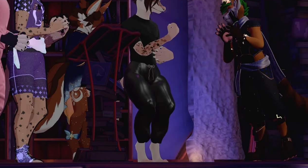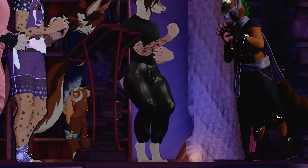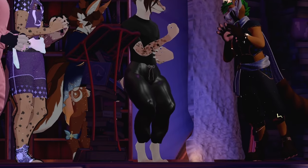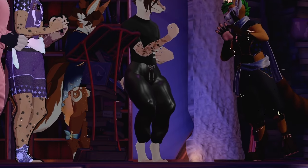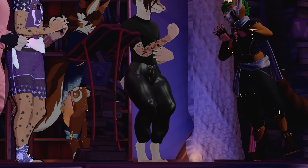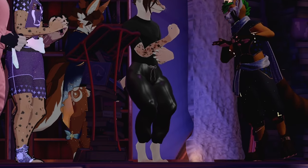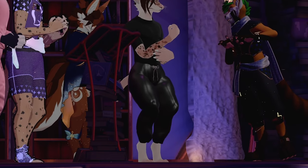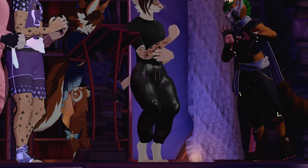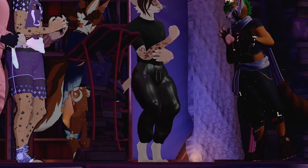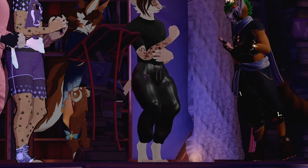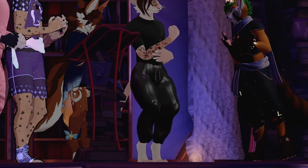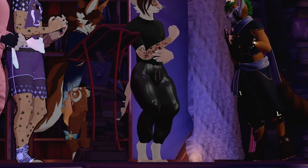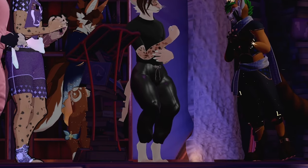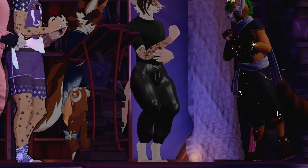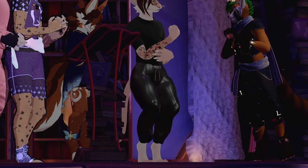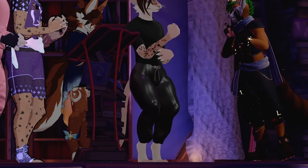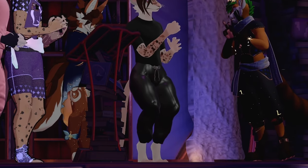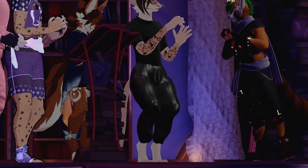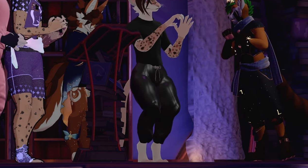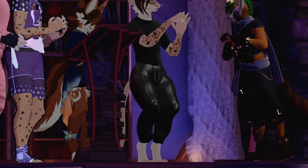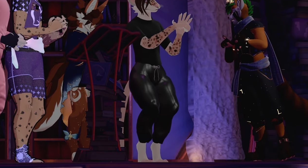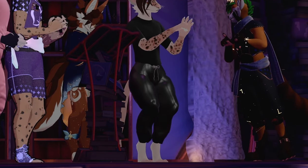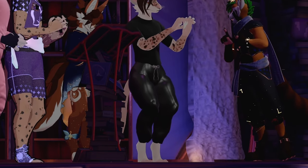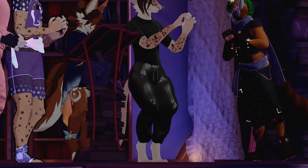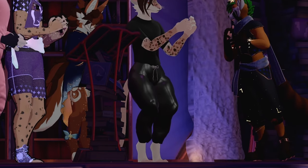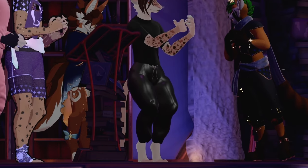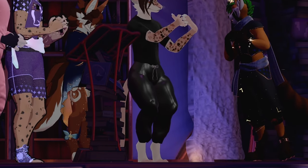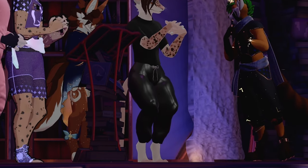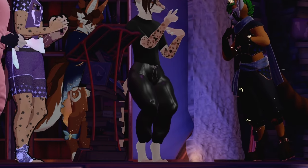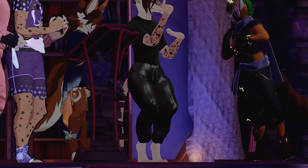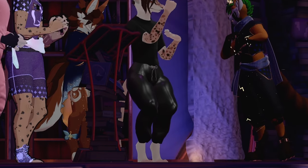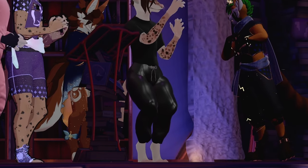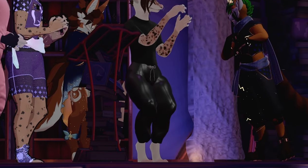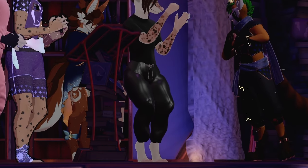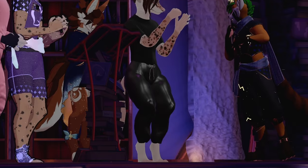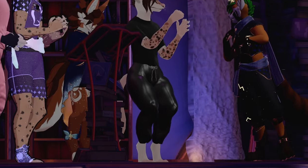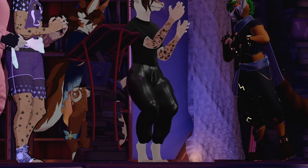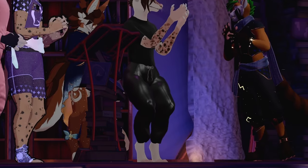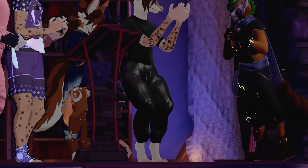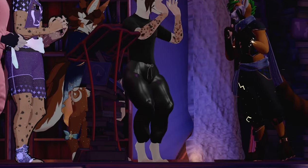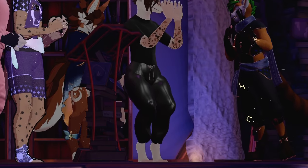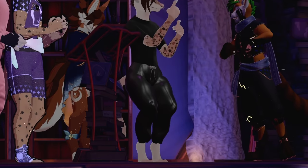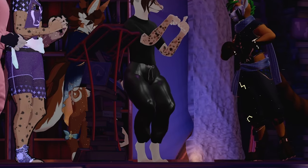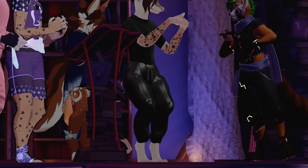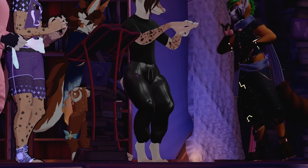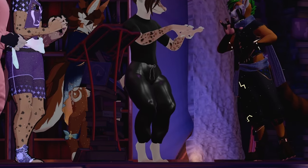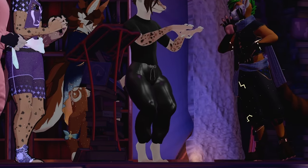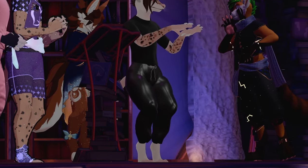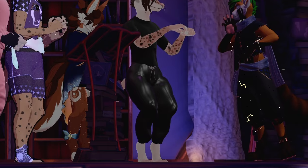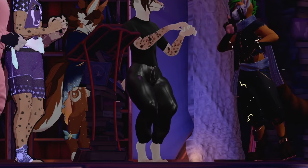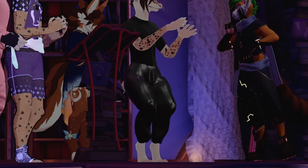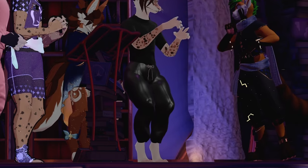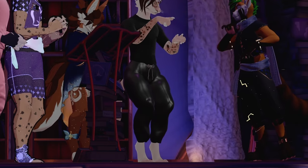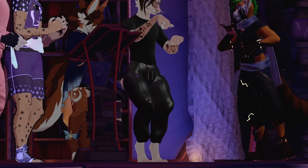there are recorded classes for learning VR ASL. I don't have reliable time and I'm available to like try and learn from